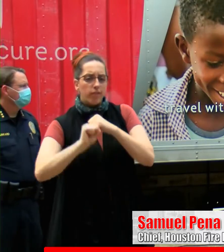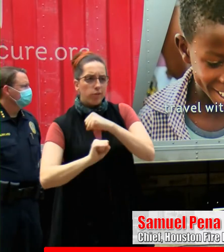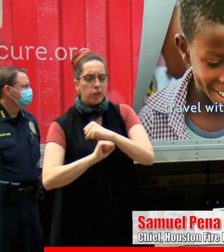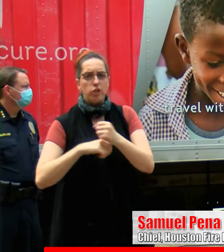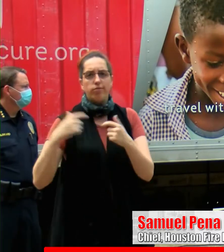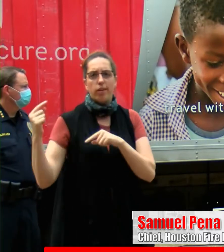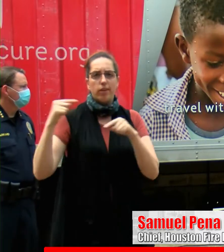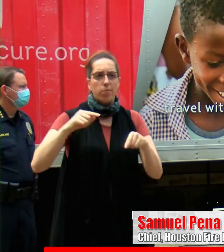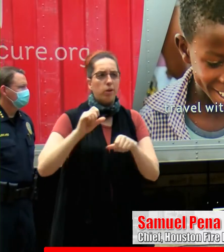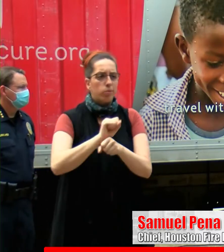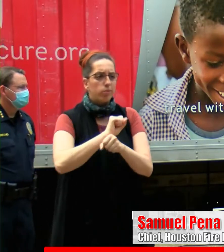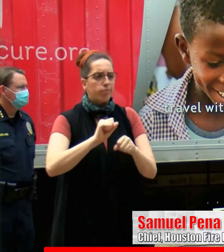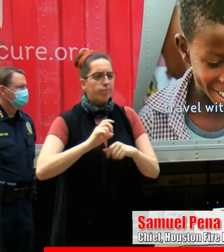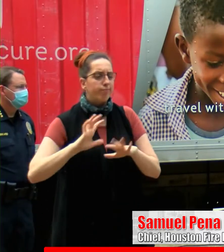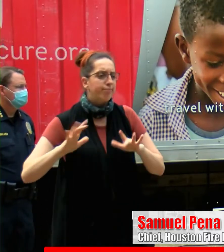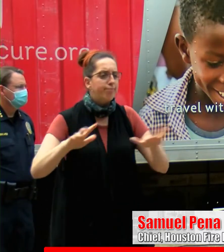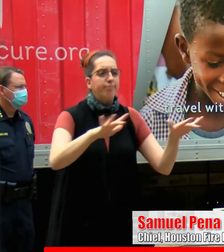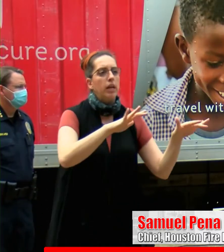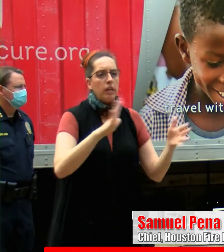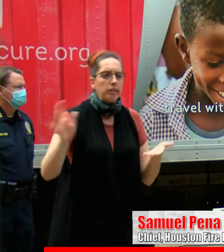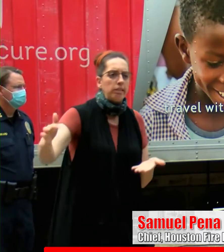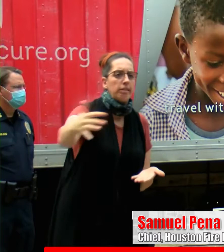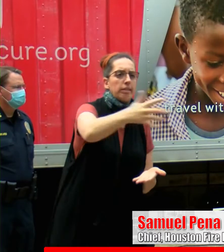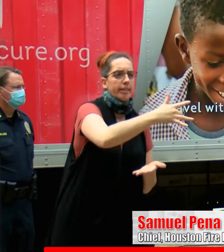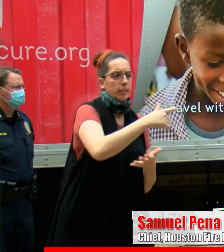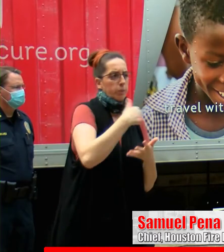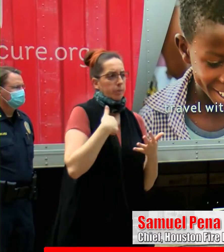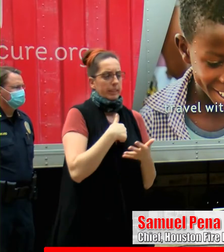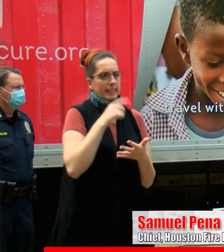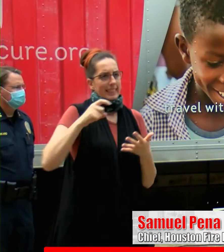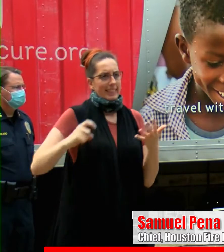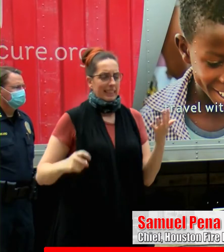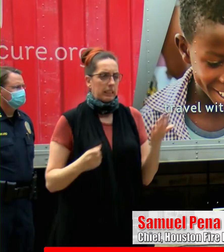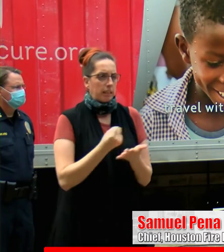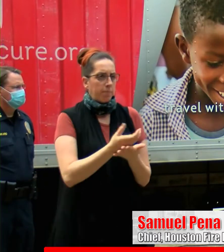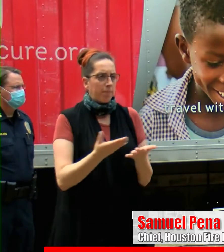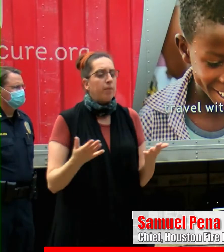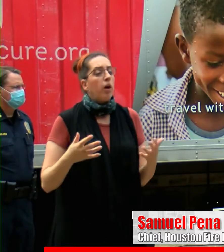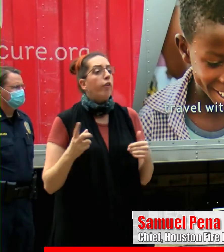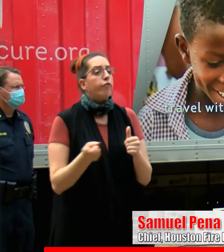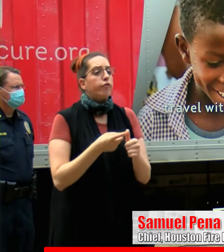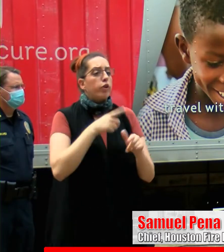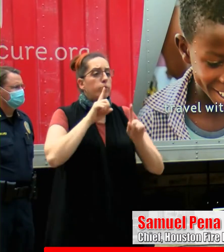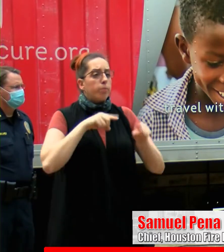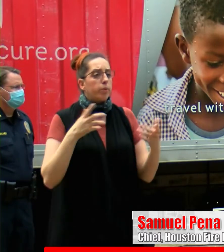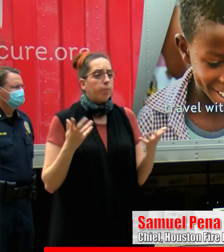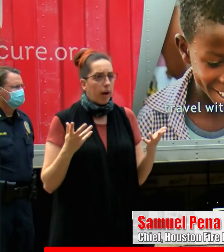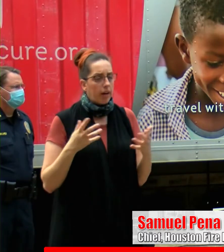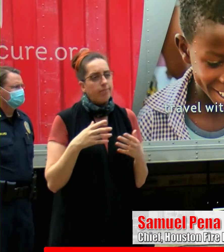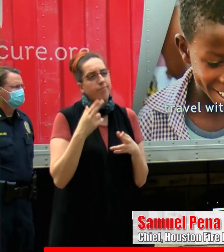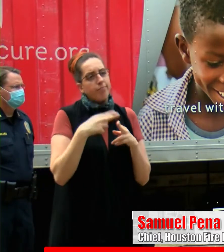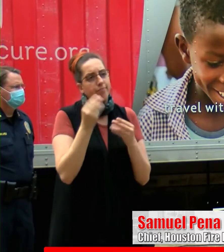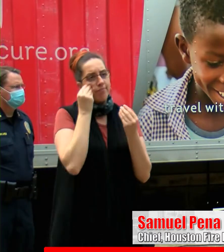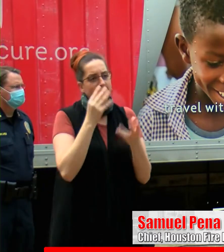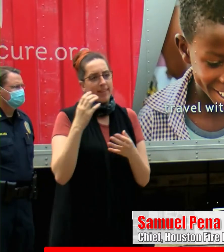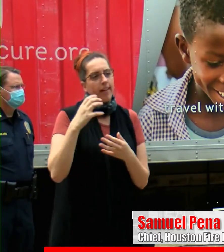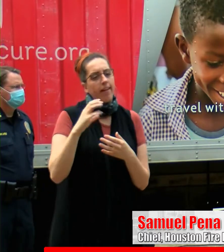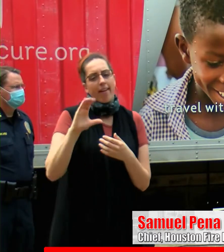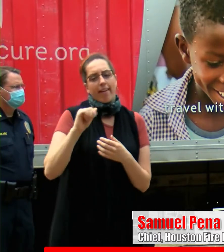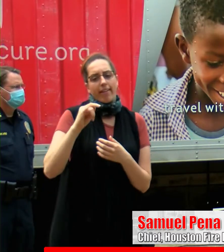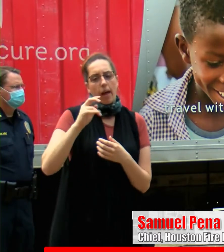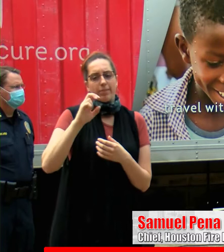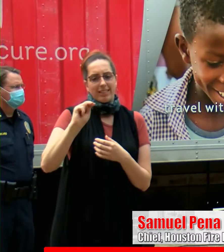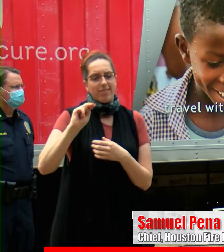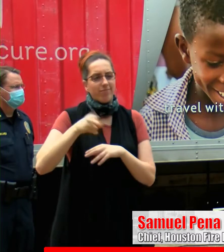they've done here to collect all these much-needed resources. I want to begin my report by giving you a quick update on our captain that's